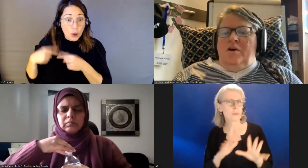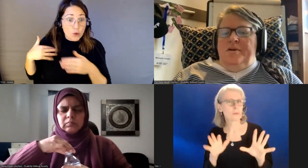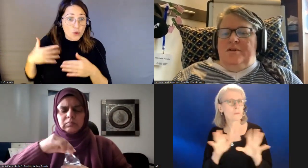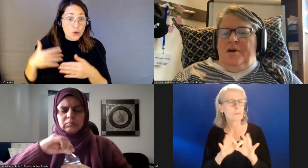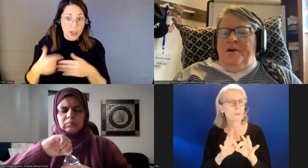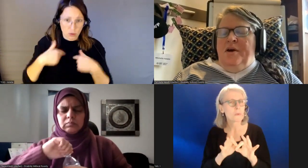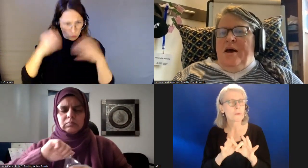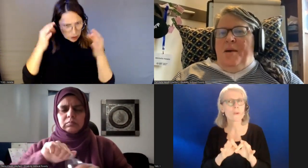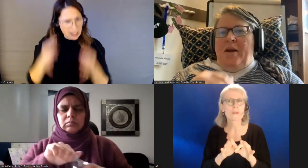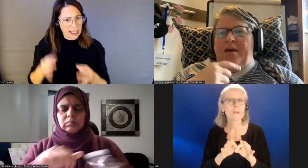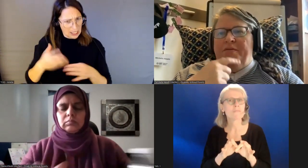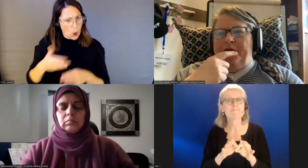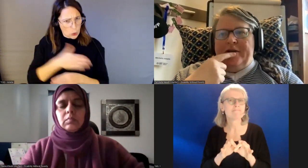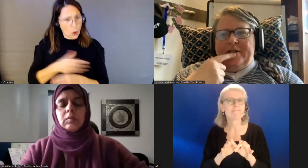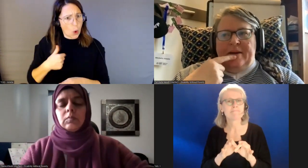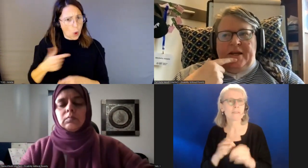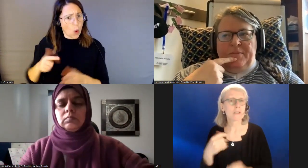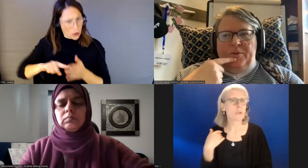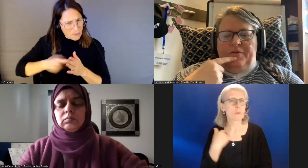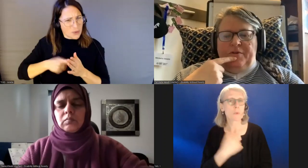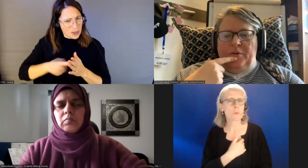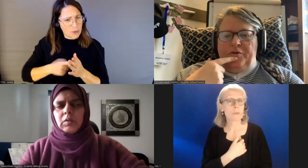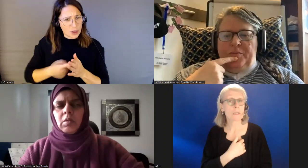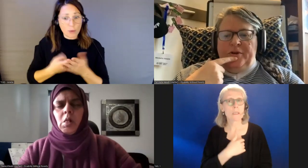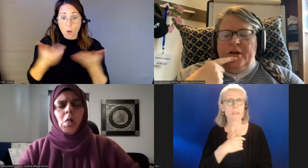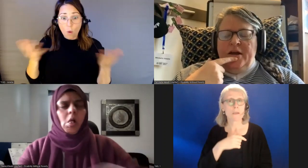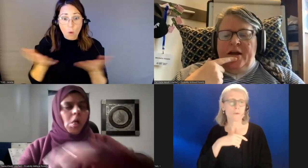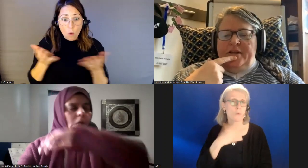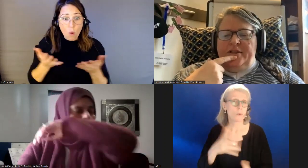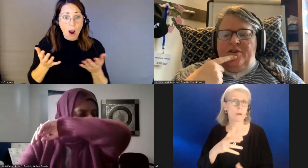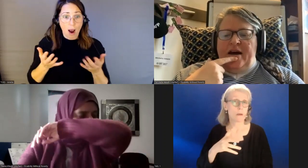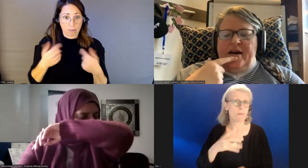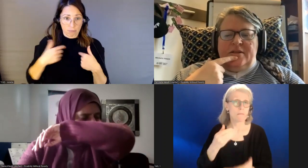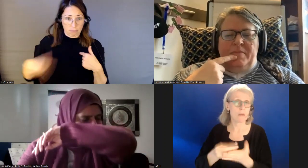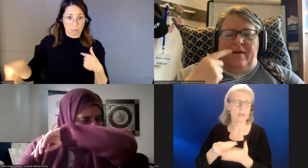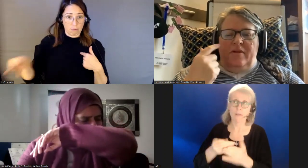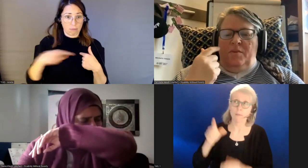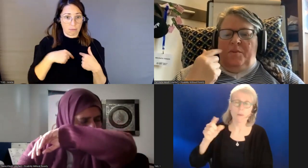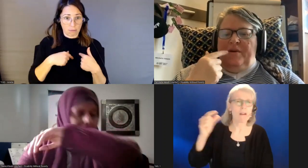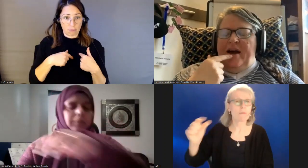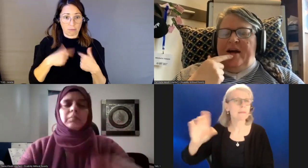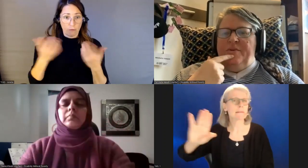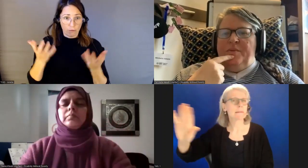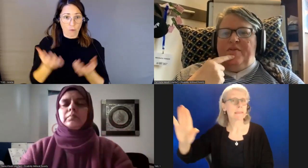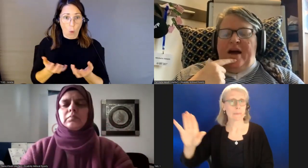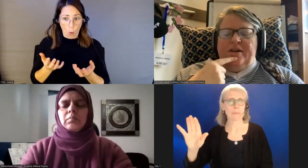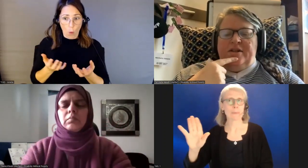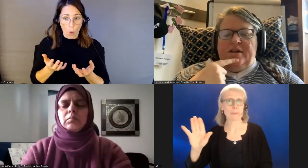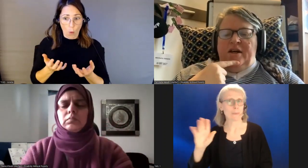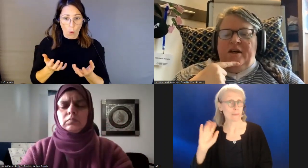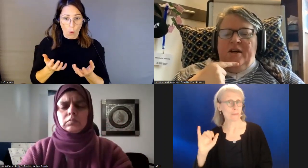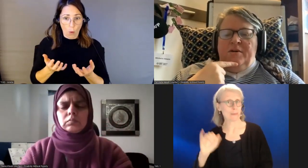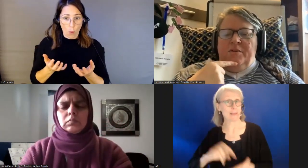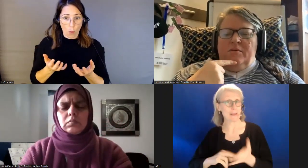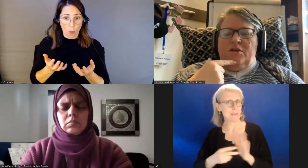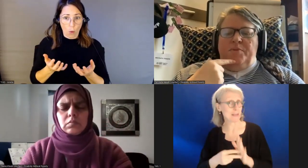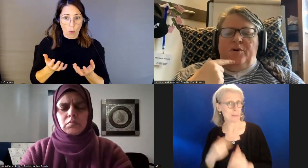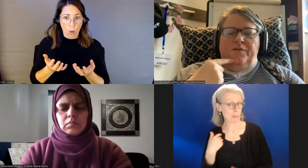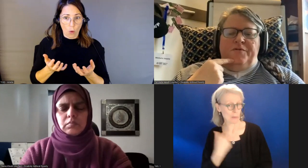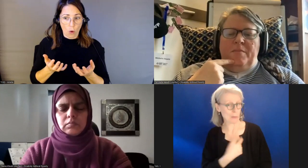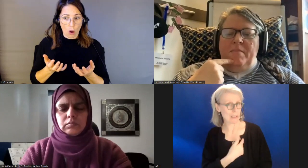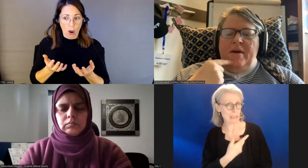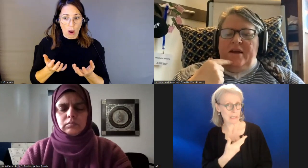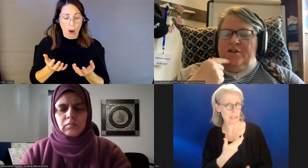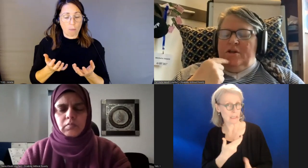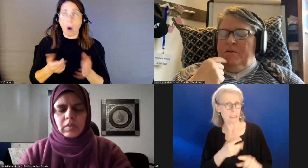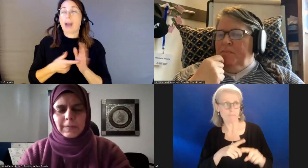we weren't going to apply for, accept any money from government. And so that's meant that we've had